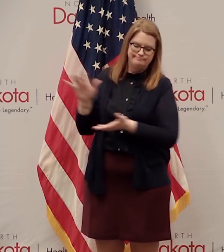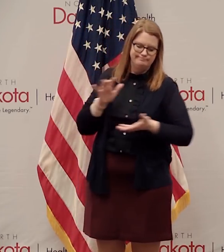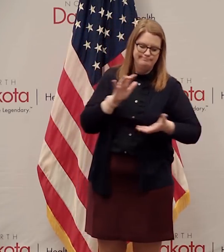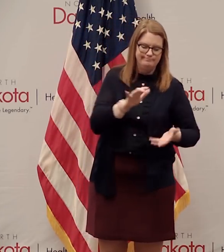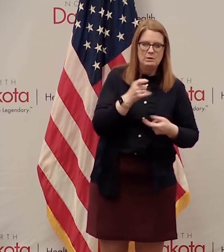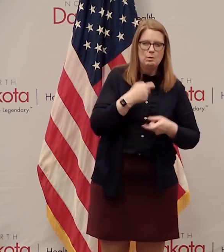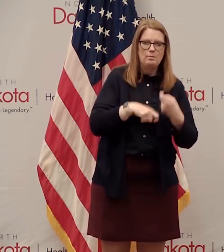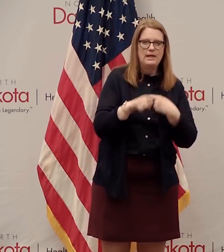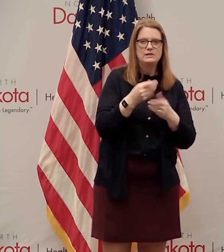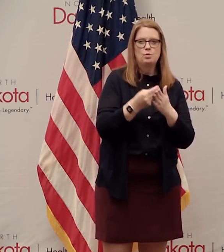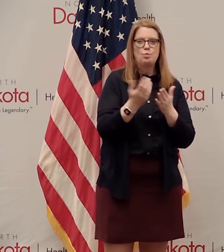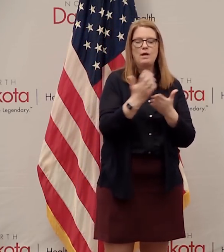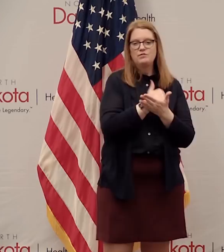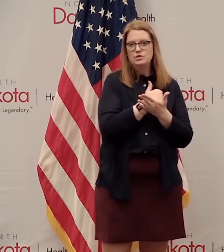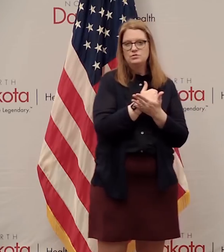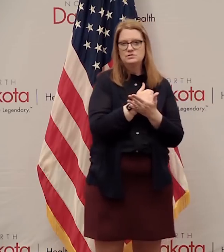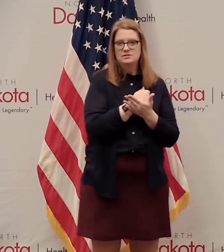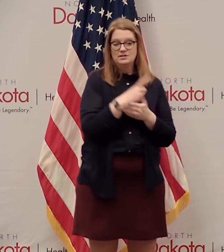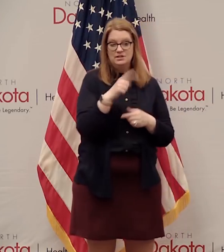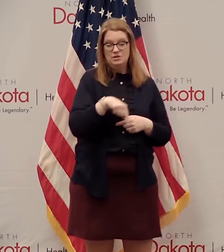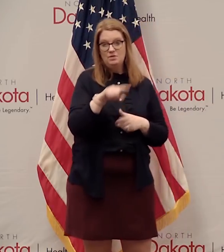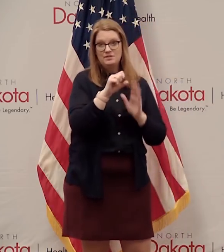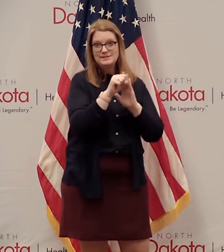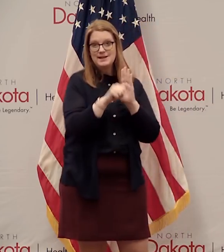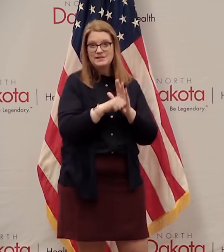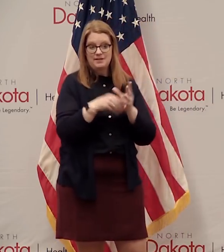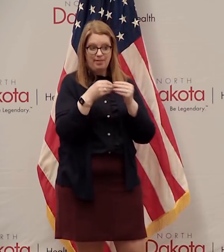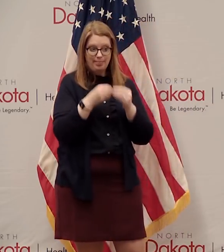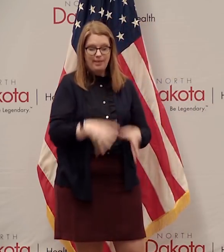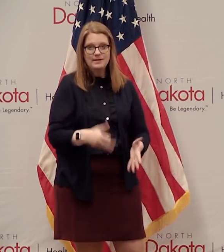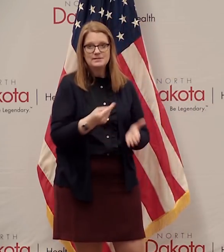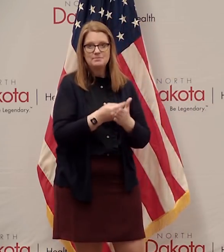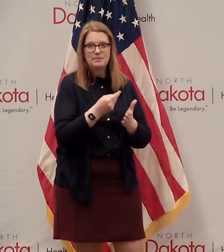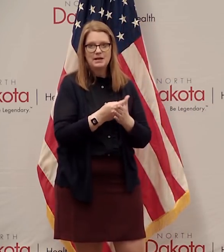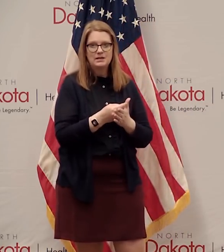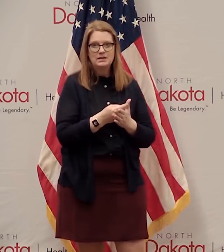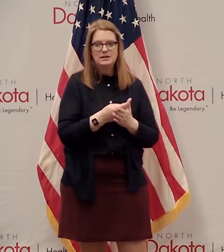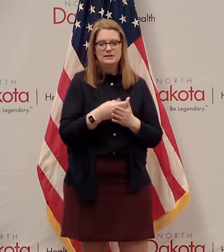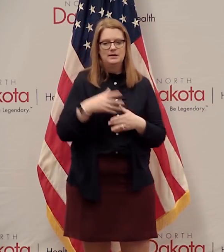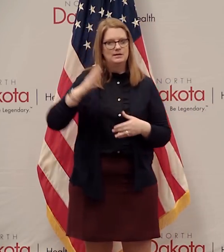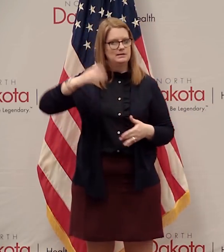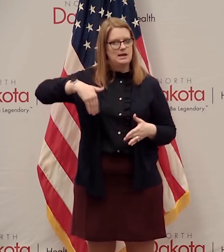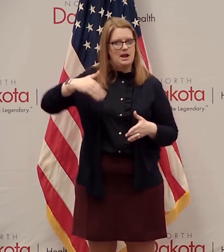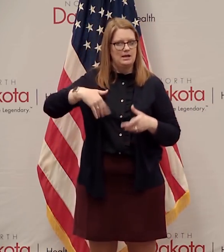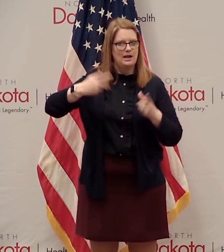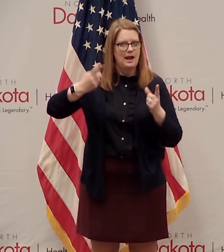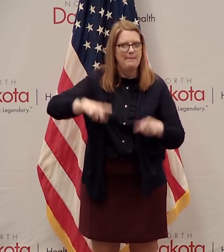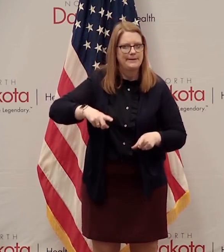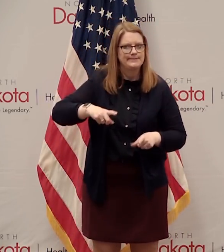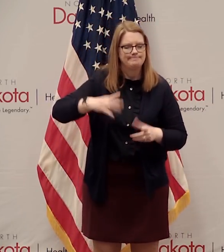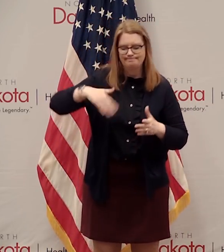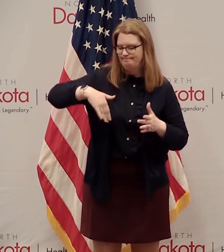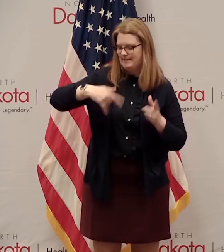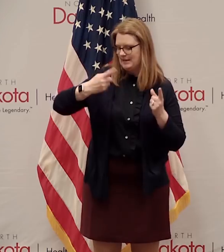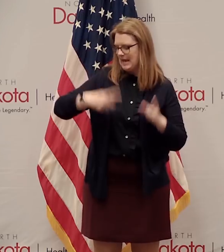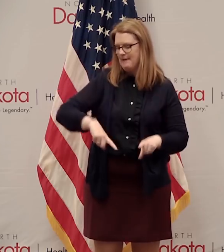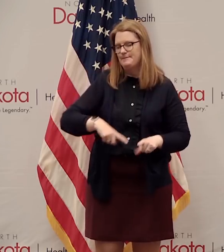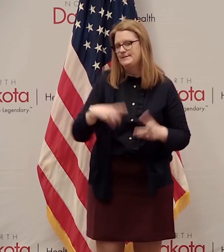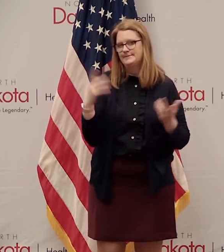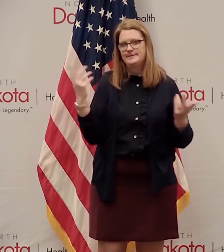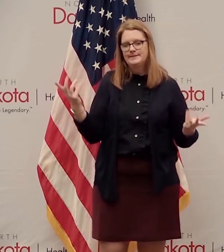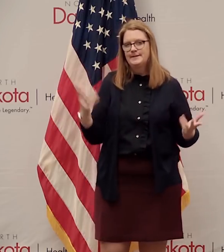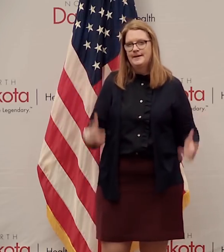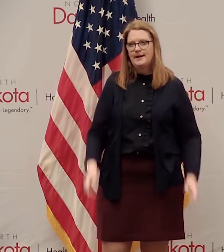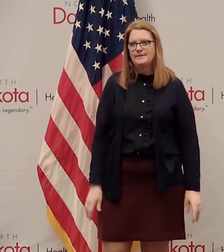replace revenue for states that have lost revenue. That legislation hasn't happened yet, but there would have to